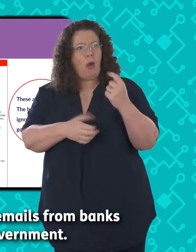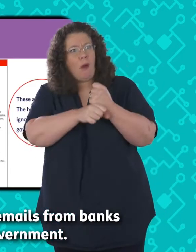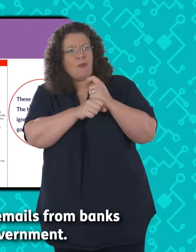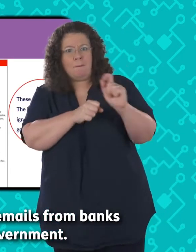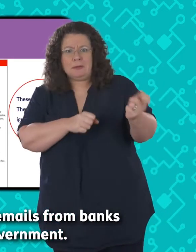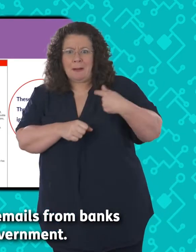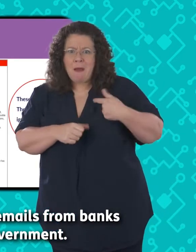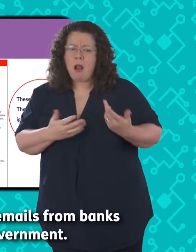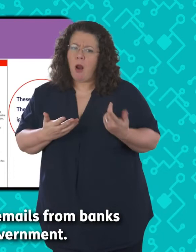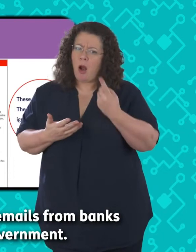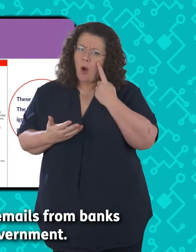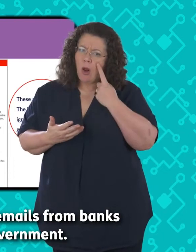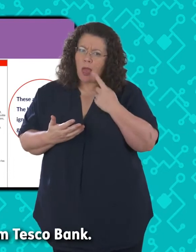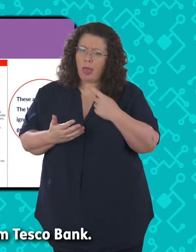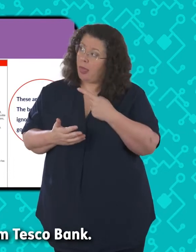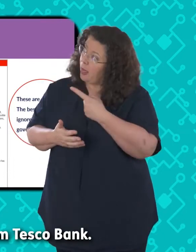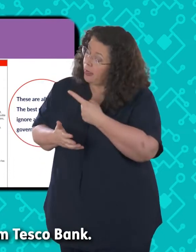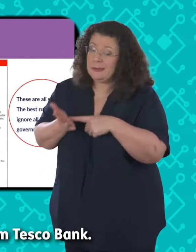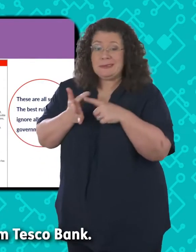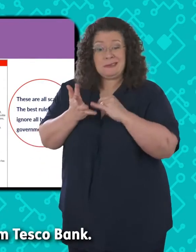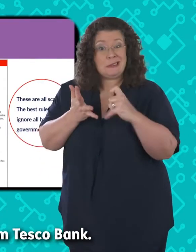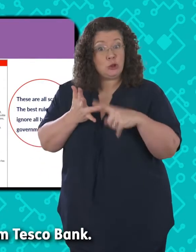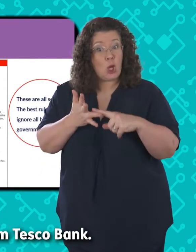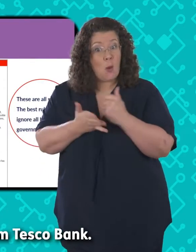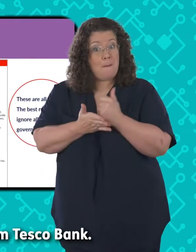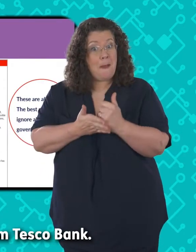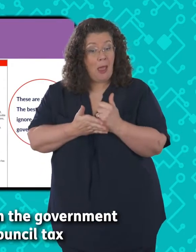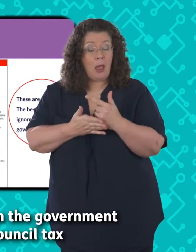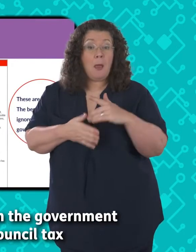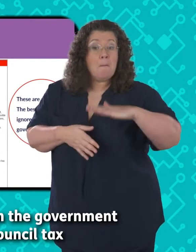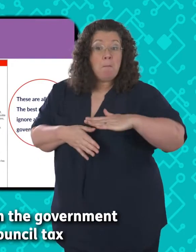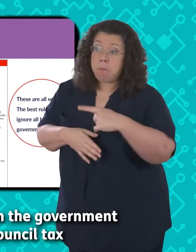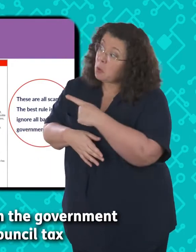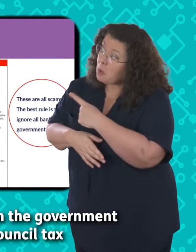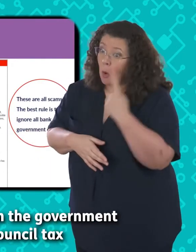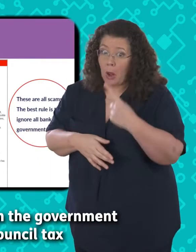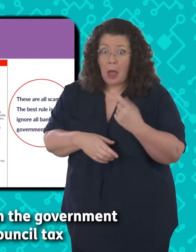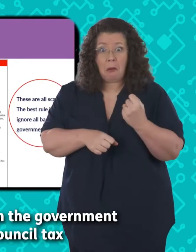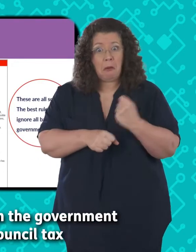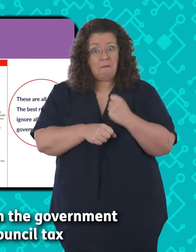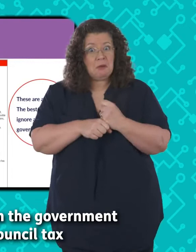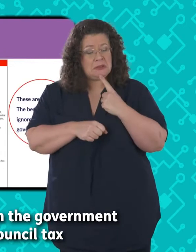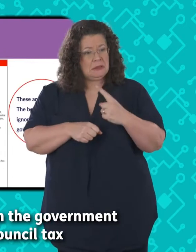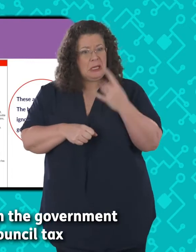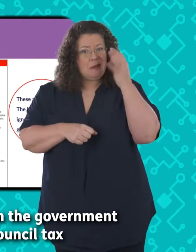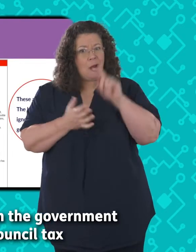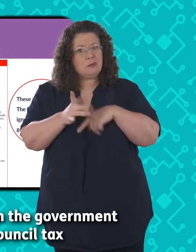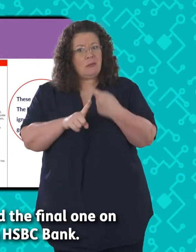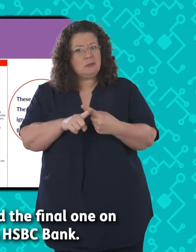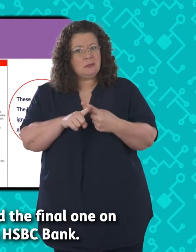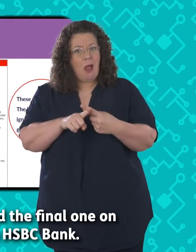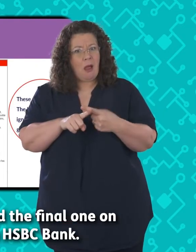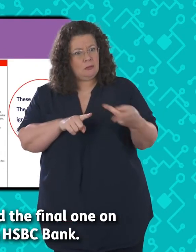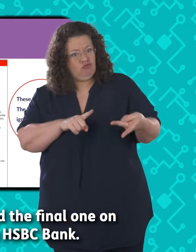from banks or from the government. The first one is from Tesco Bank. The bottom one is from the government saying it's a council